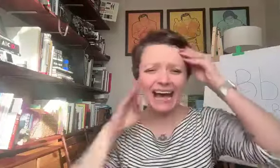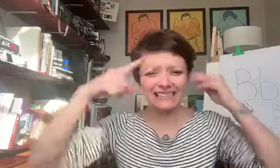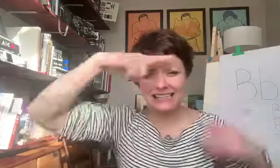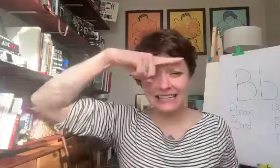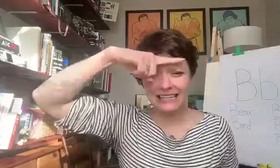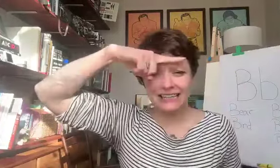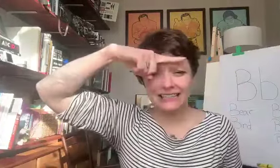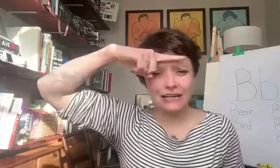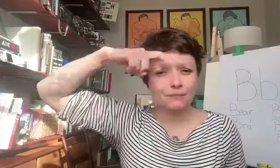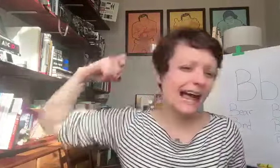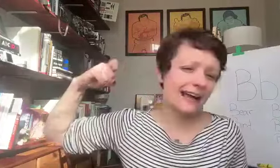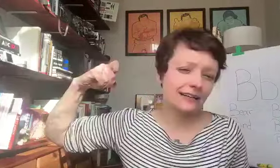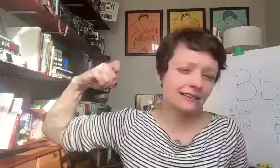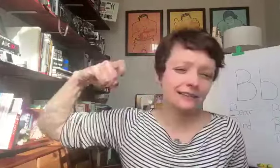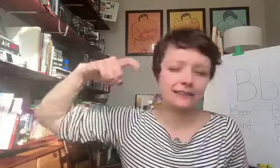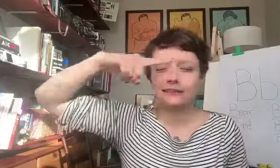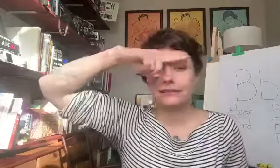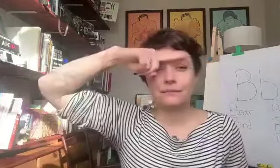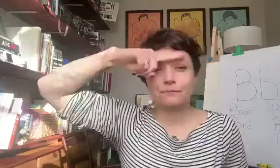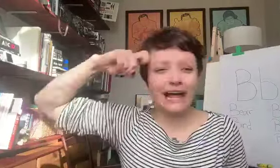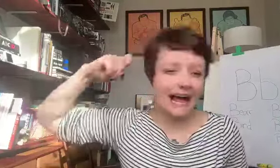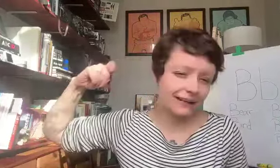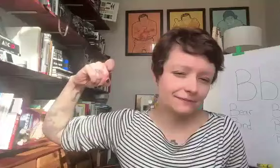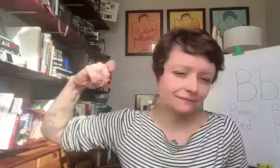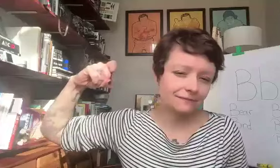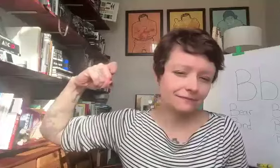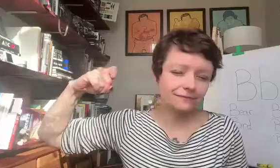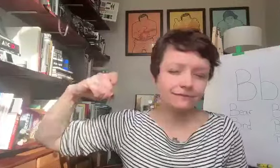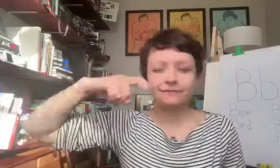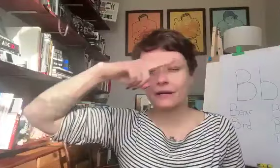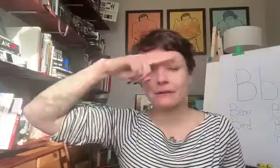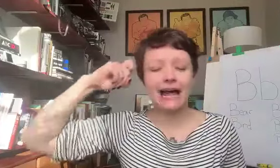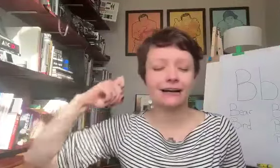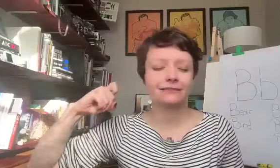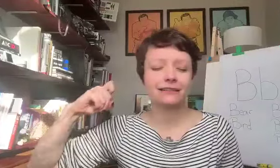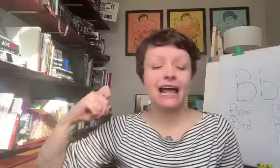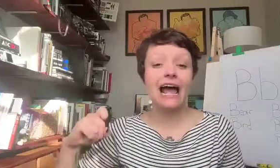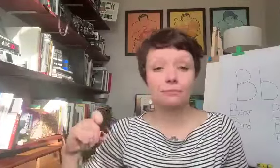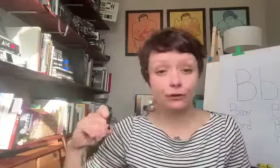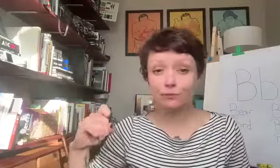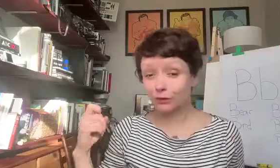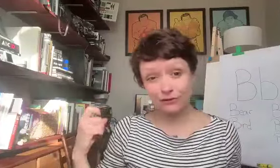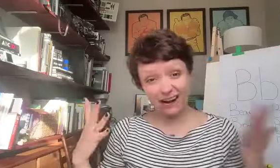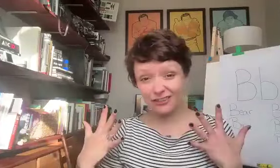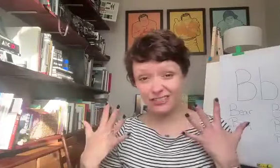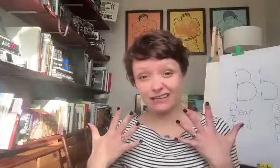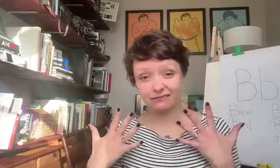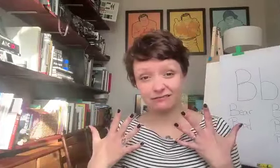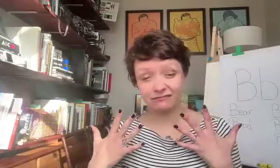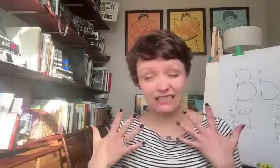hot. Black. Black. Black. And blue? Blue's not on your skin, unless